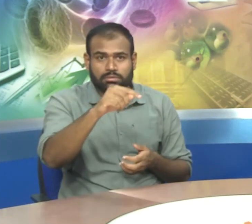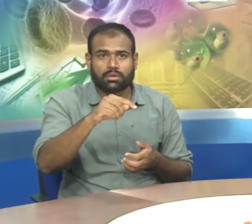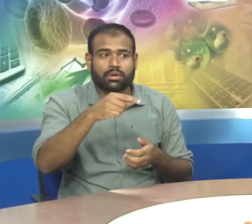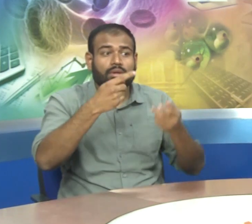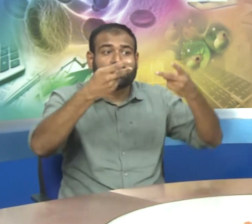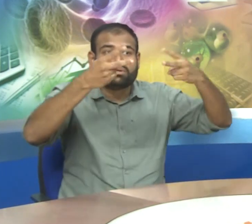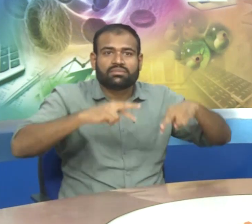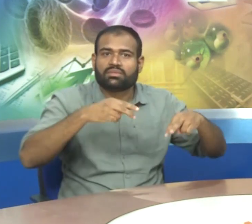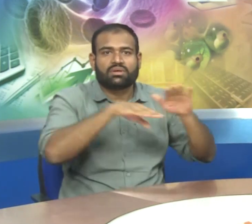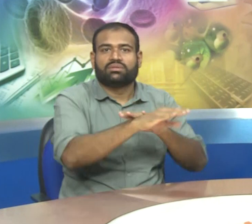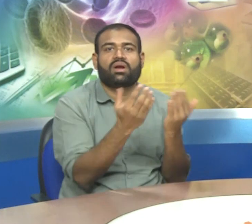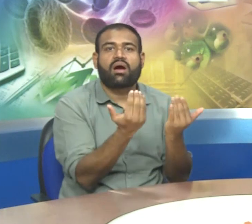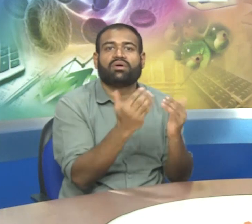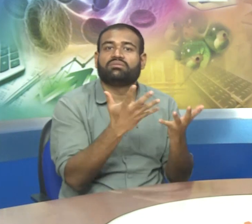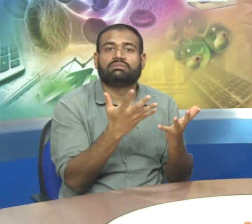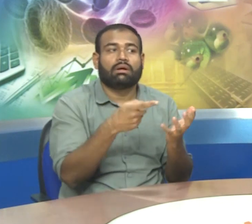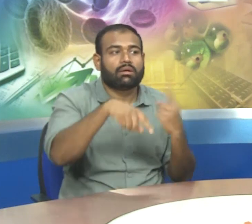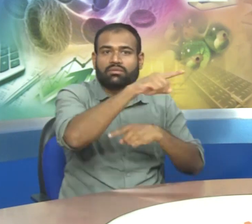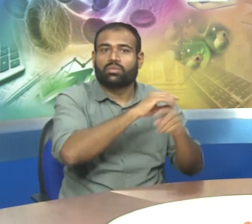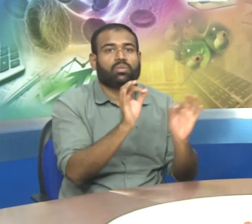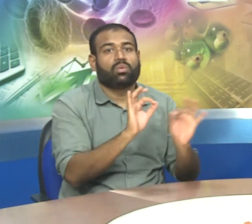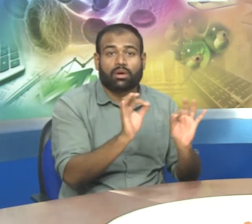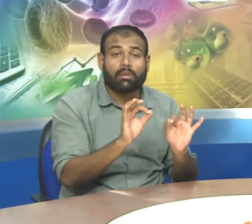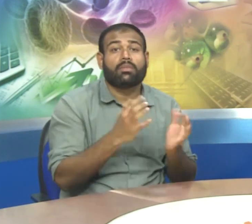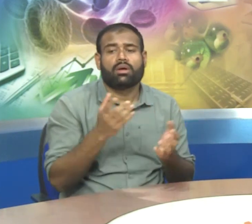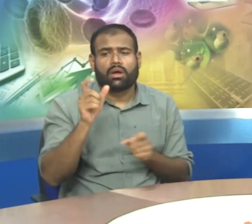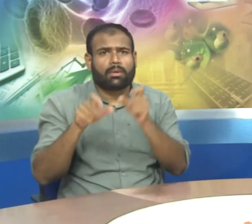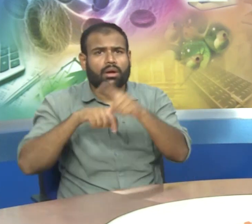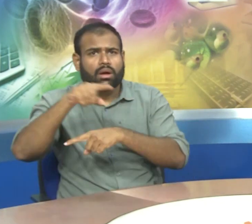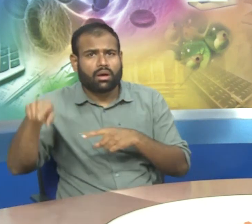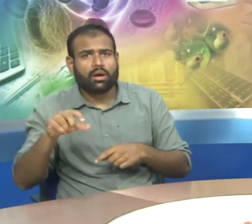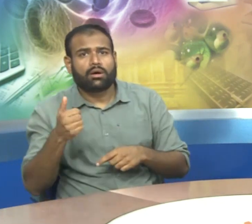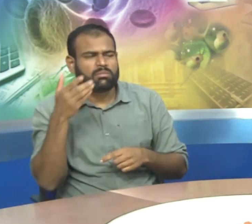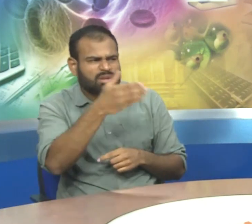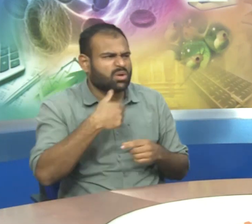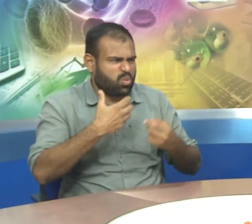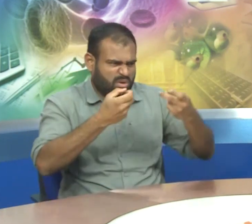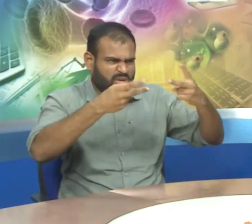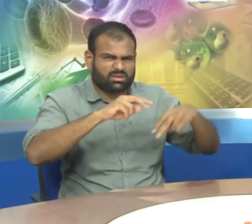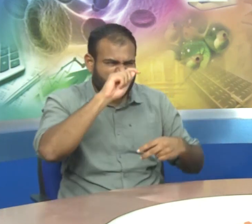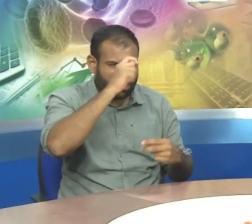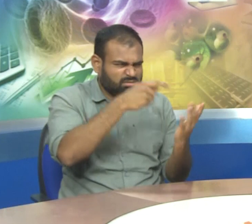And most of the libraries do not have an in-house facility for translation.